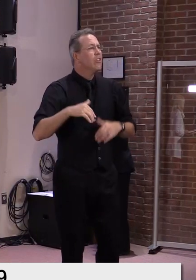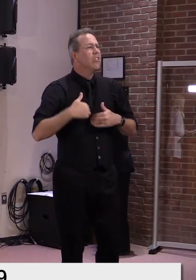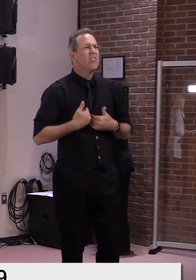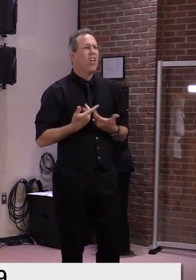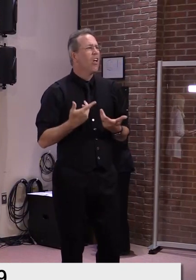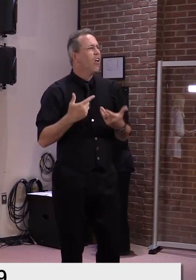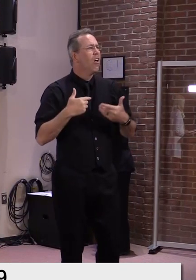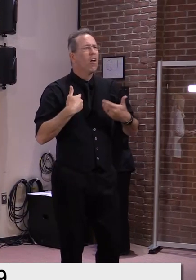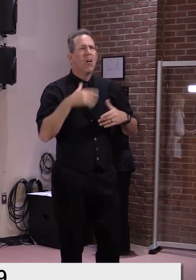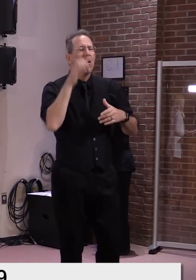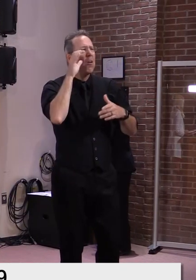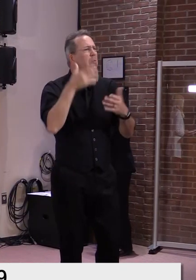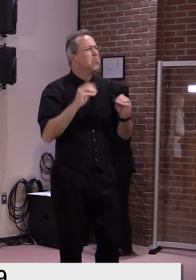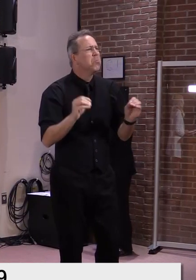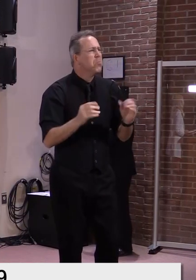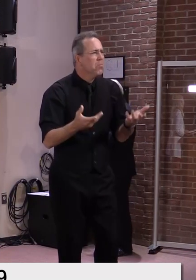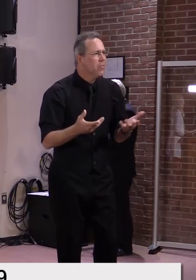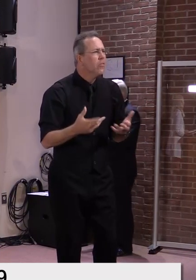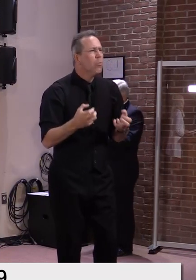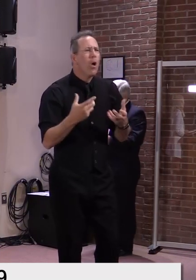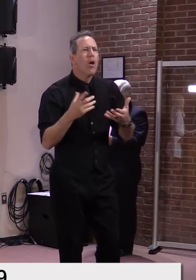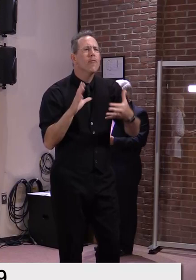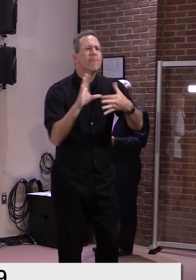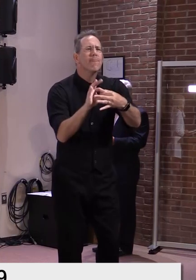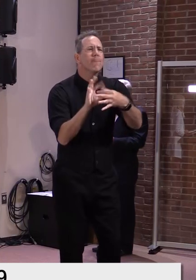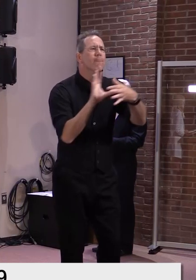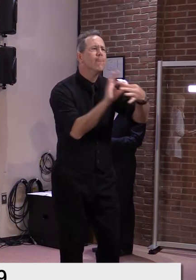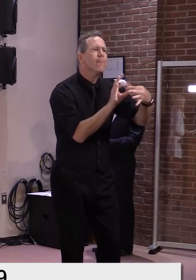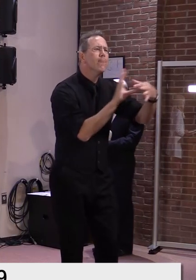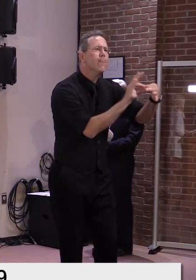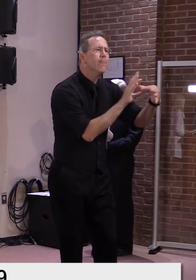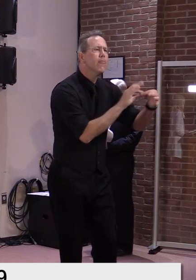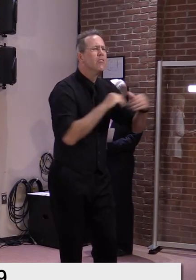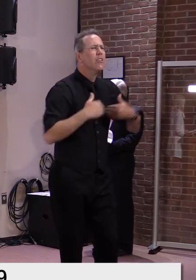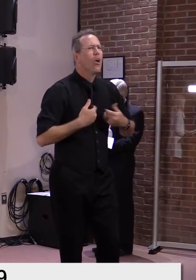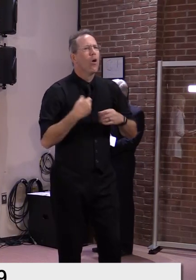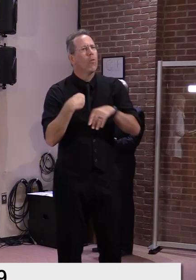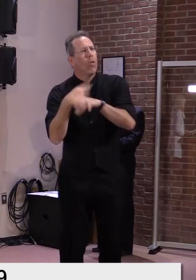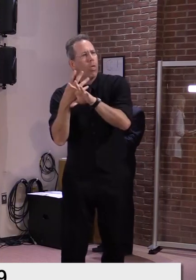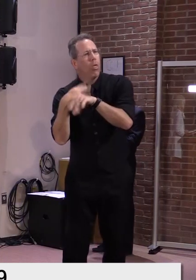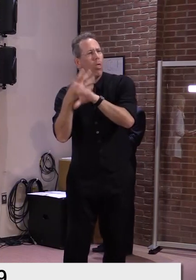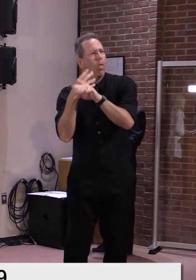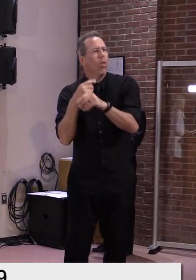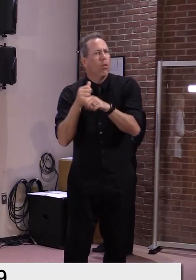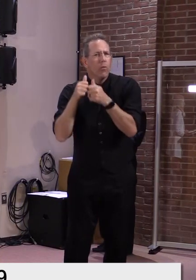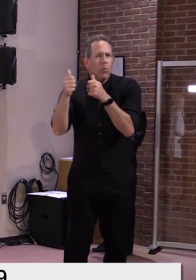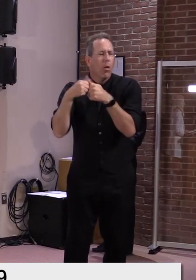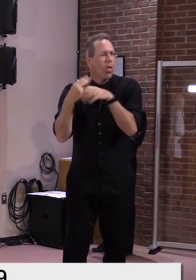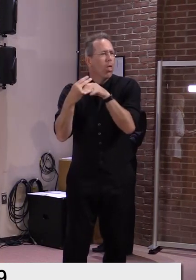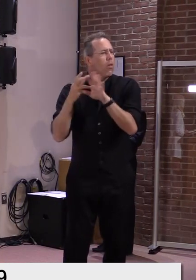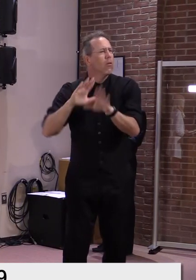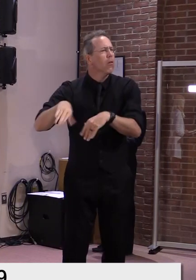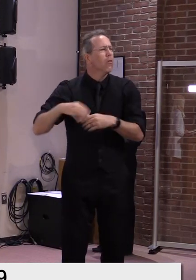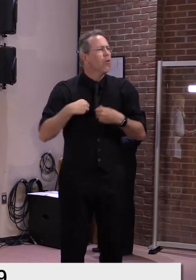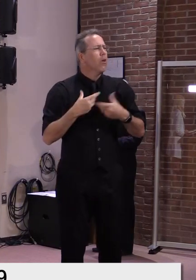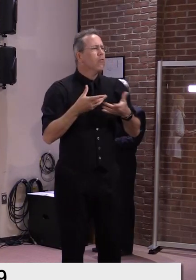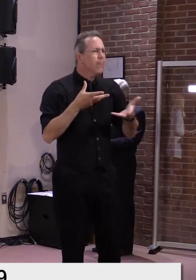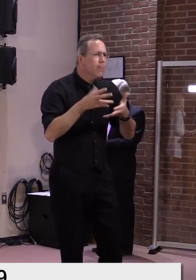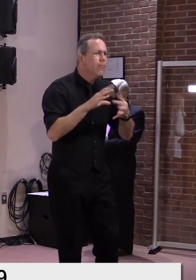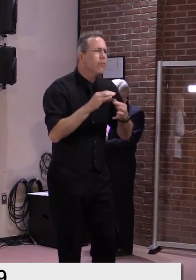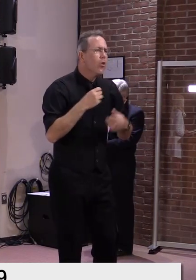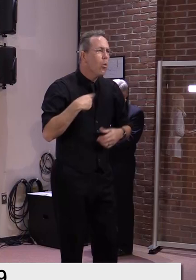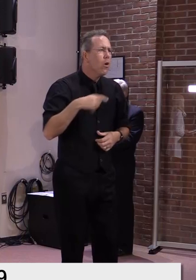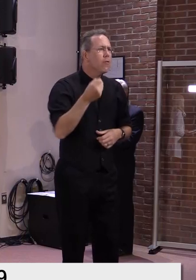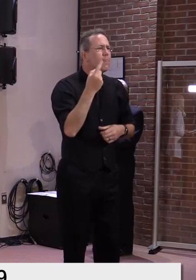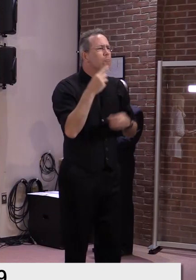able to. And they advocated for more support and tools for their mental health. They want to build tools for coping